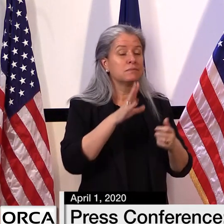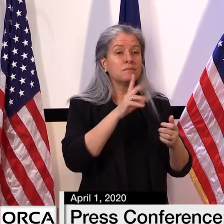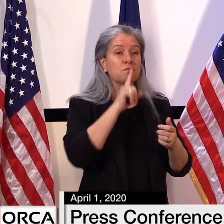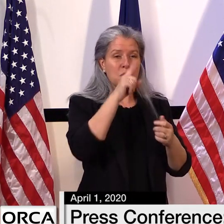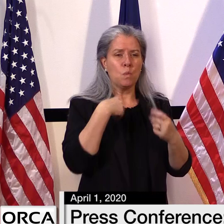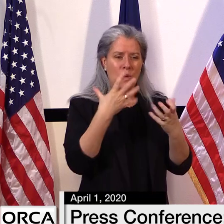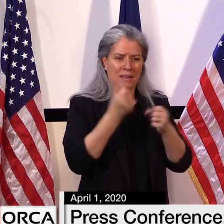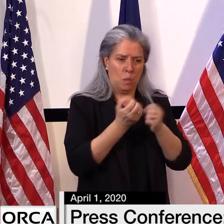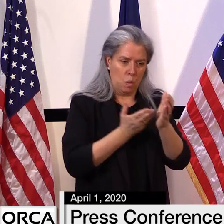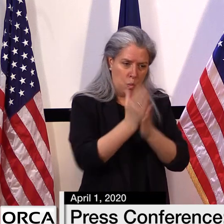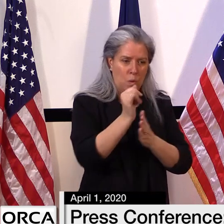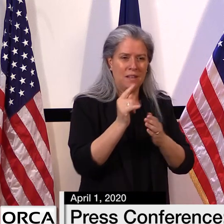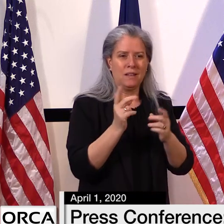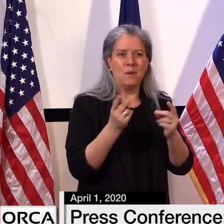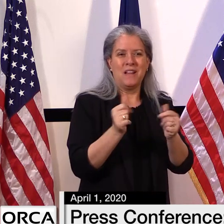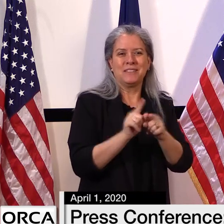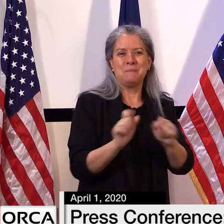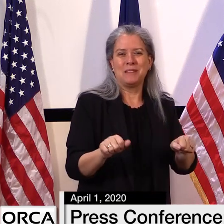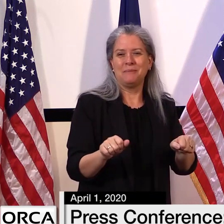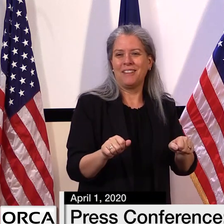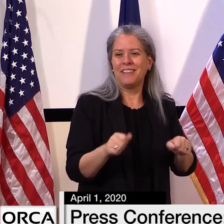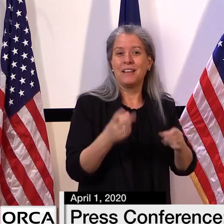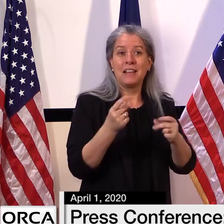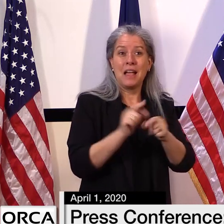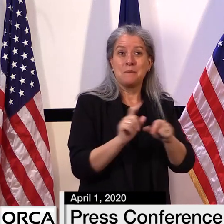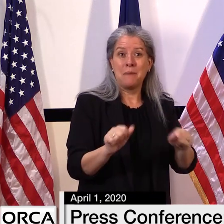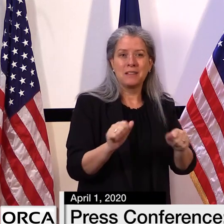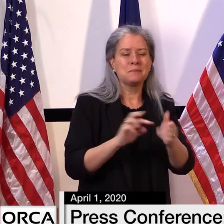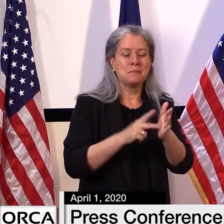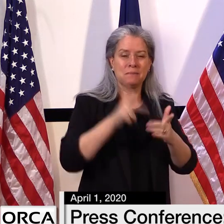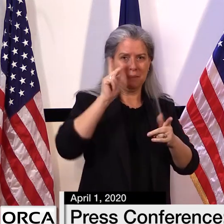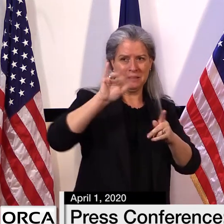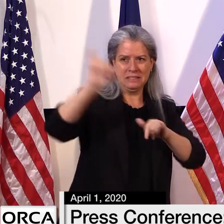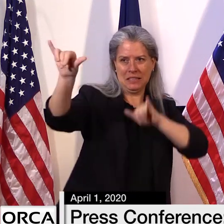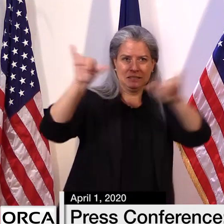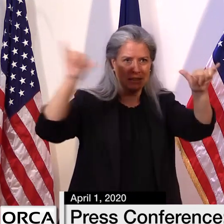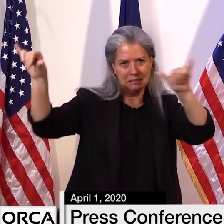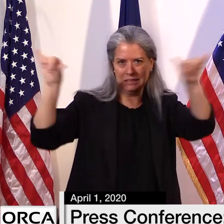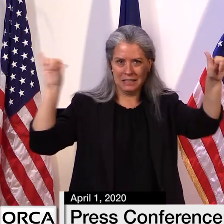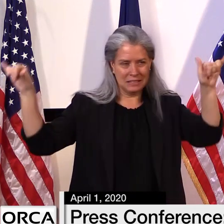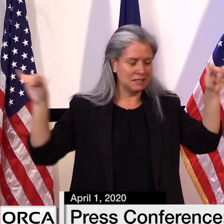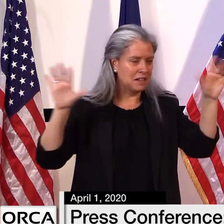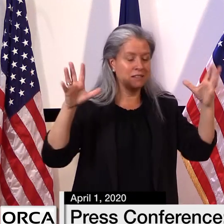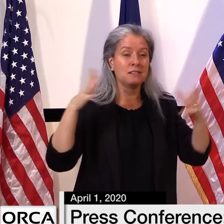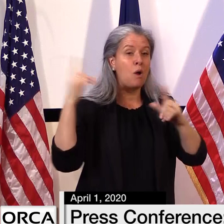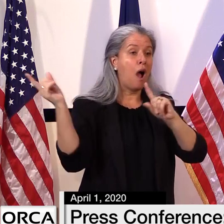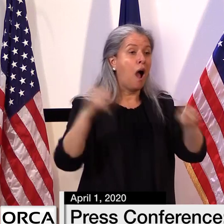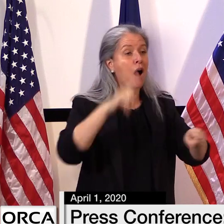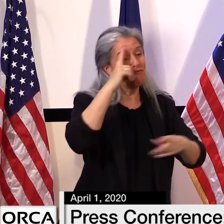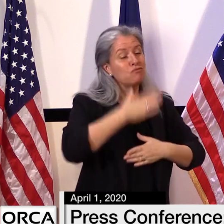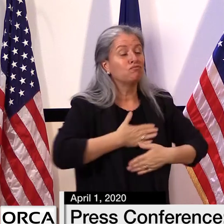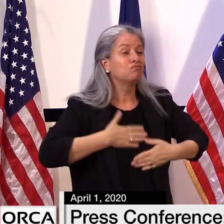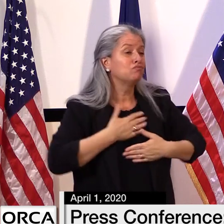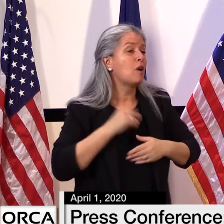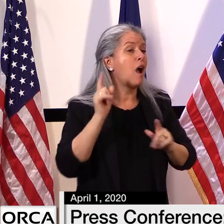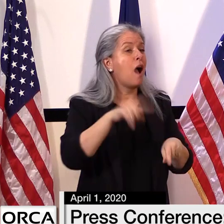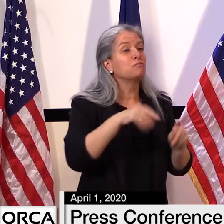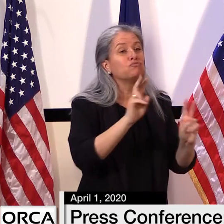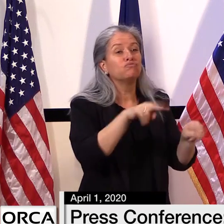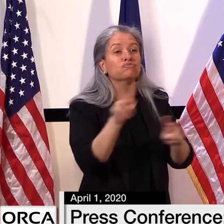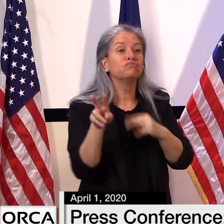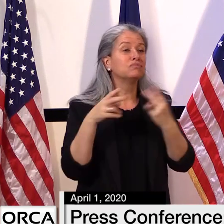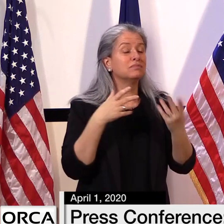as quick as possible. And if we can prevent people from coming to the state, to recreate or just to come to the